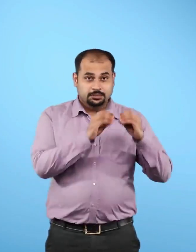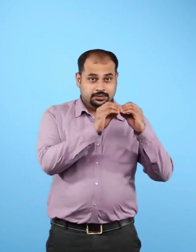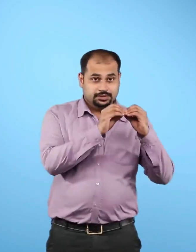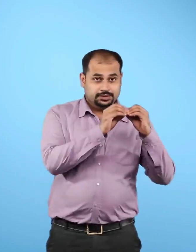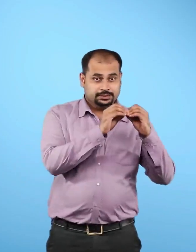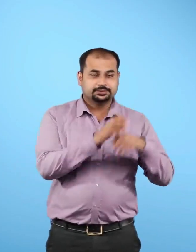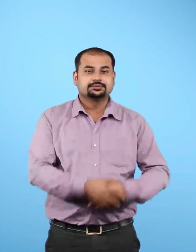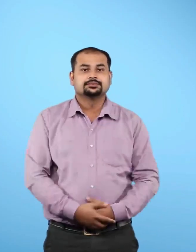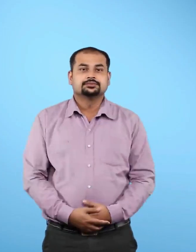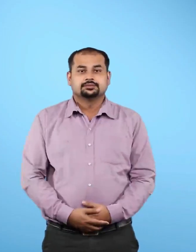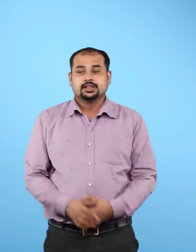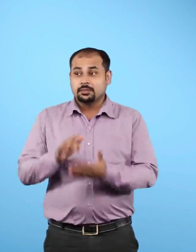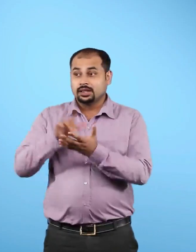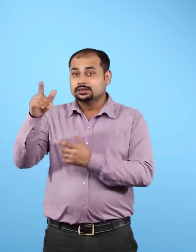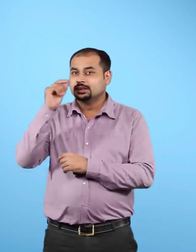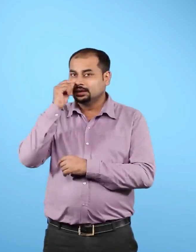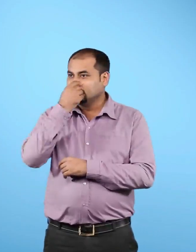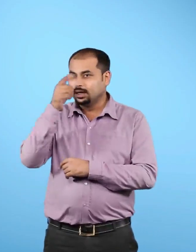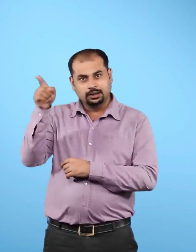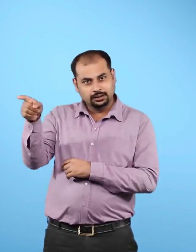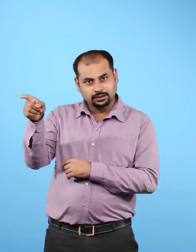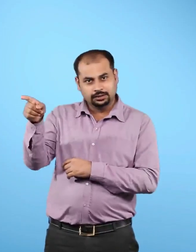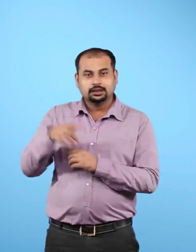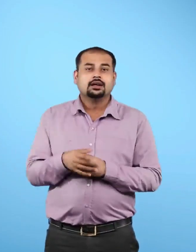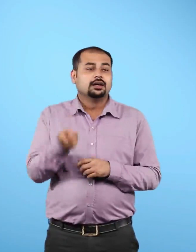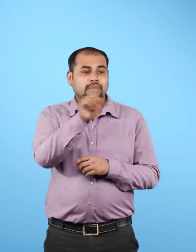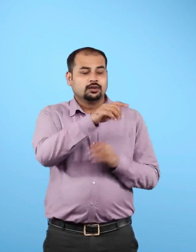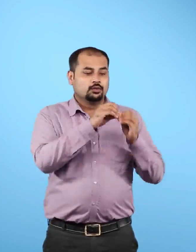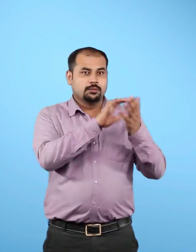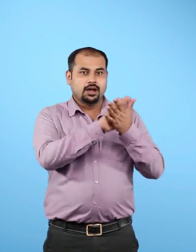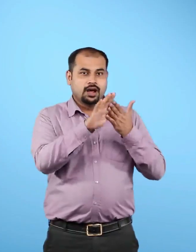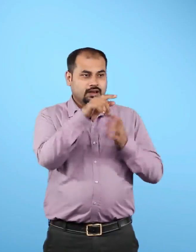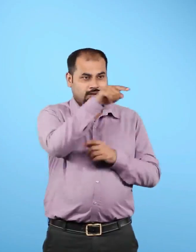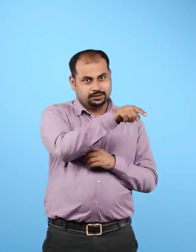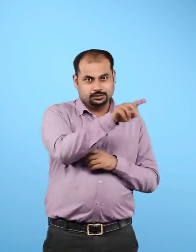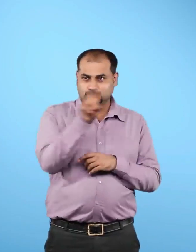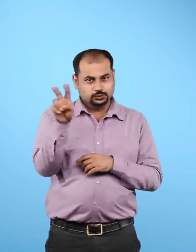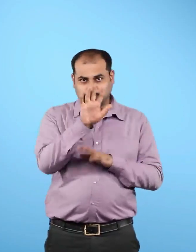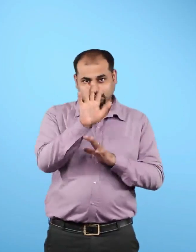B. What is the difference between the temperatures at 3 p.m.